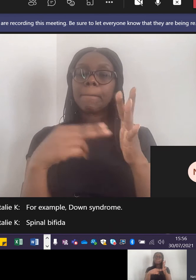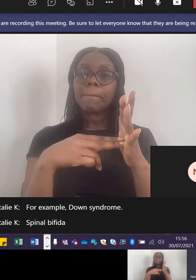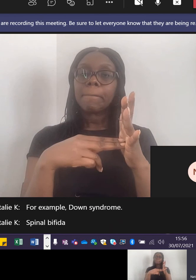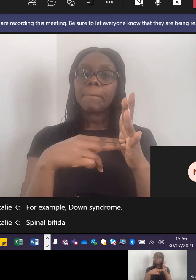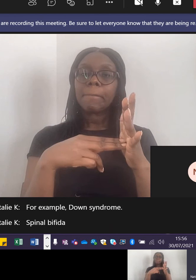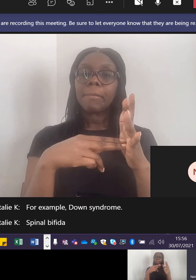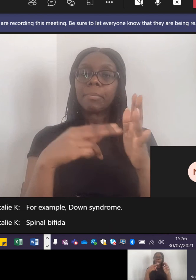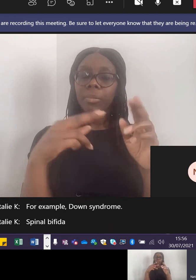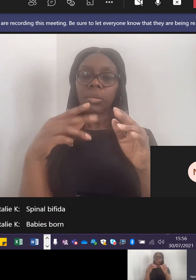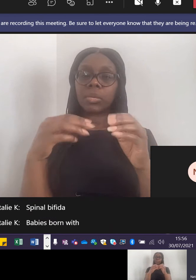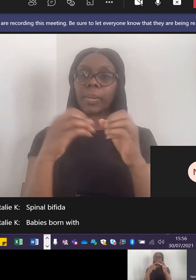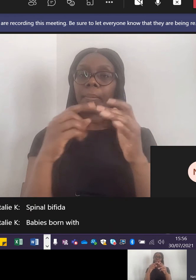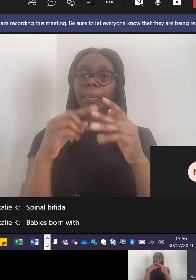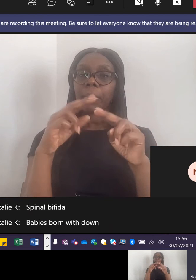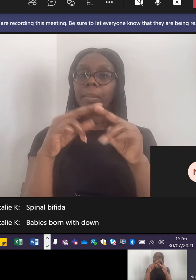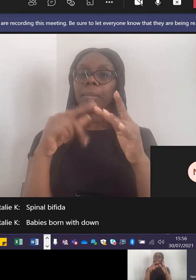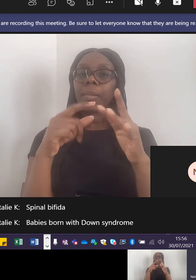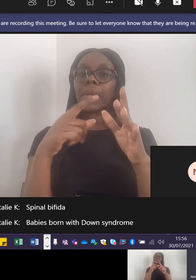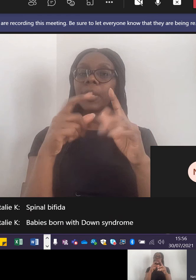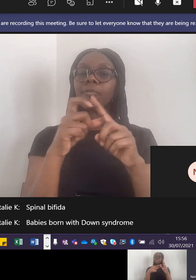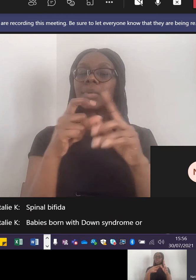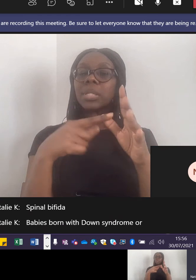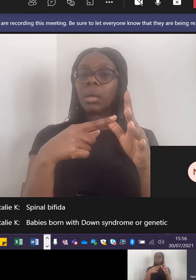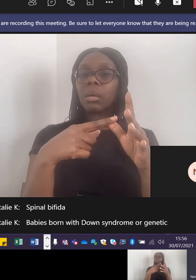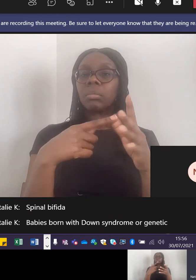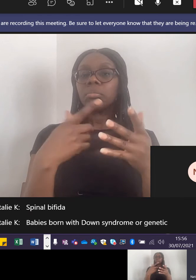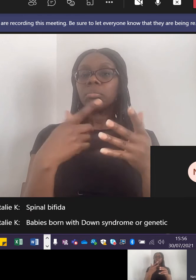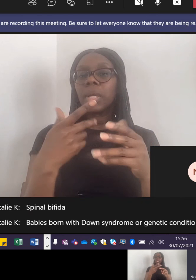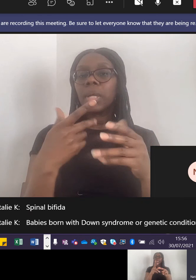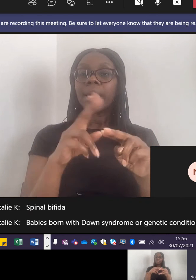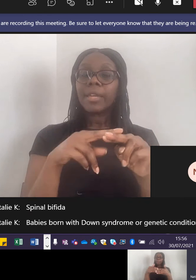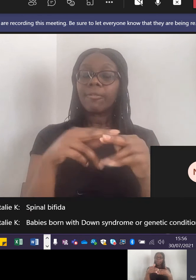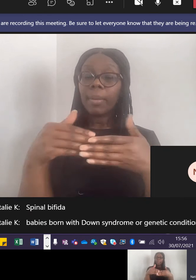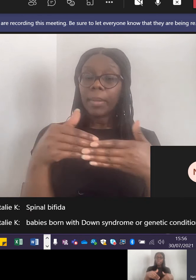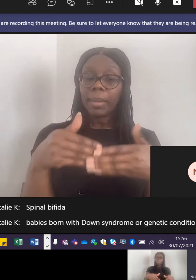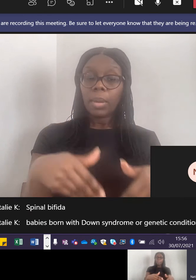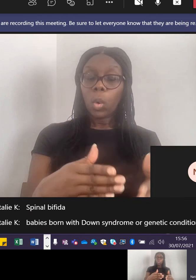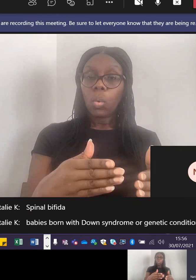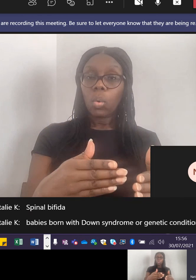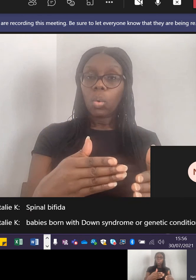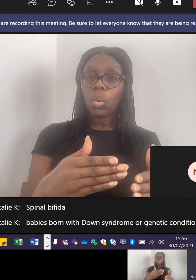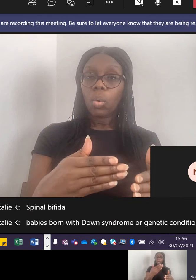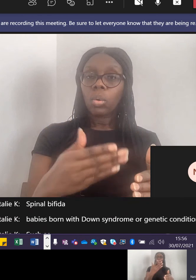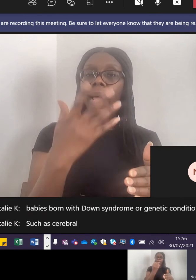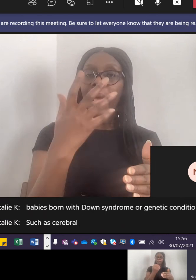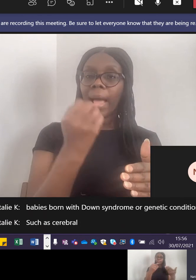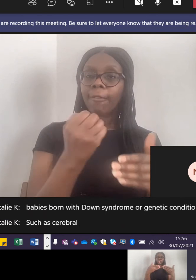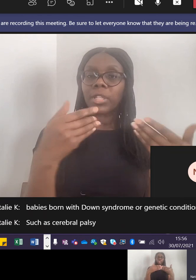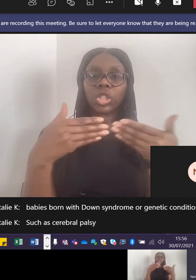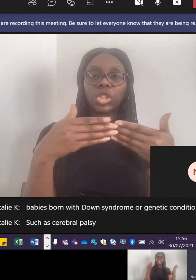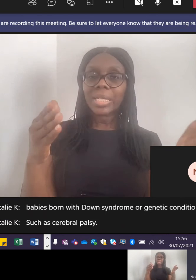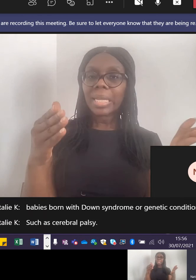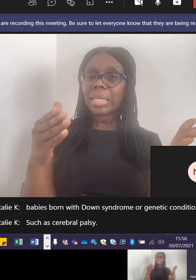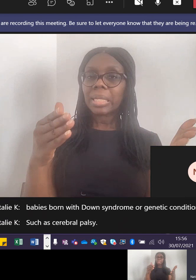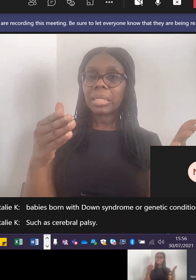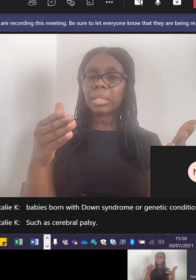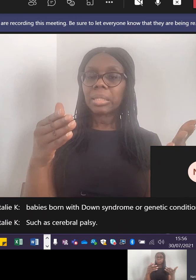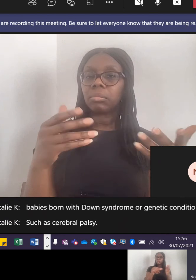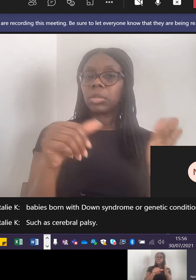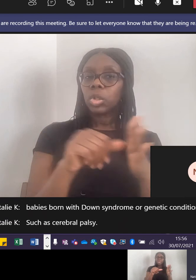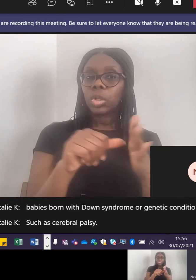babies born with Down syndrome or genetic conditions, such as cerebral palsy